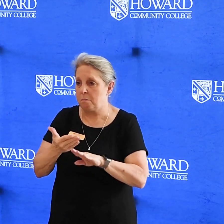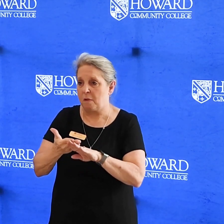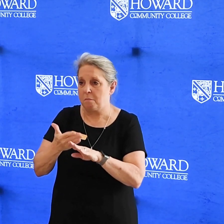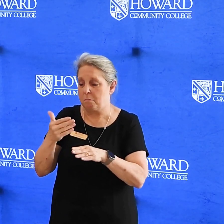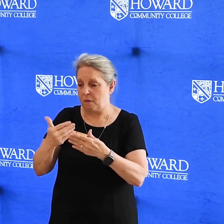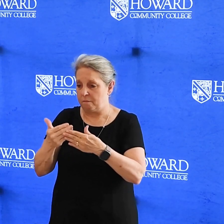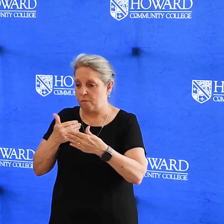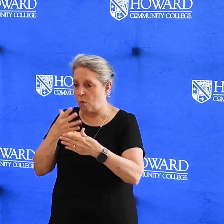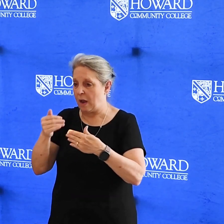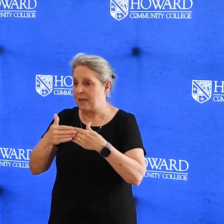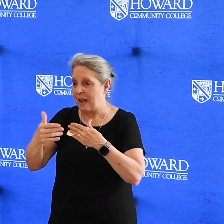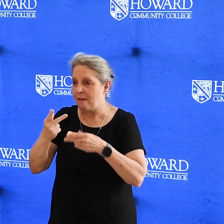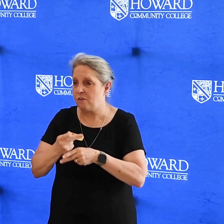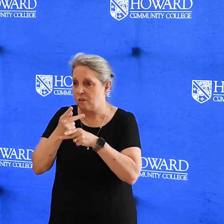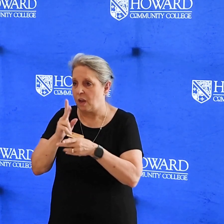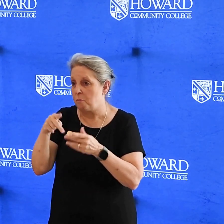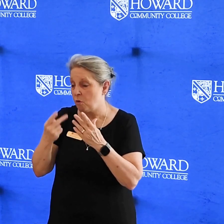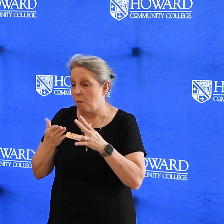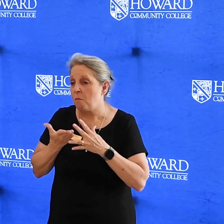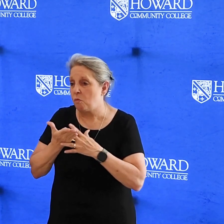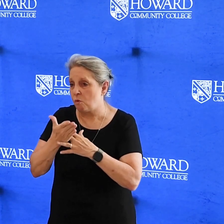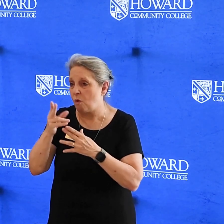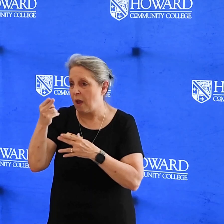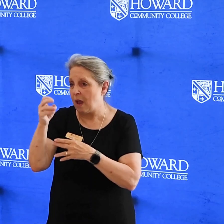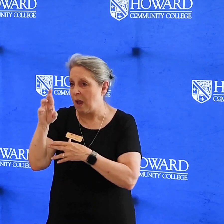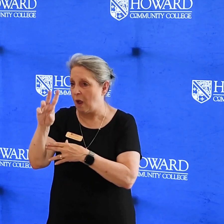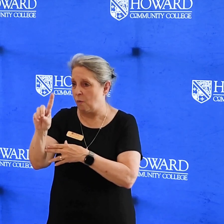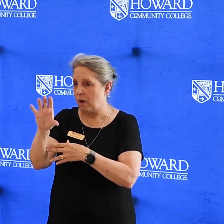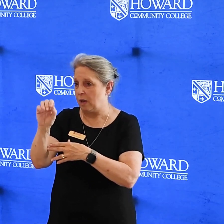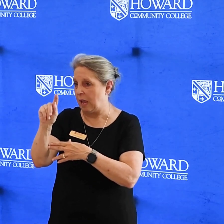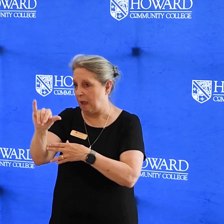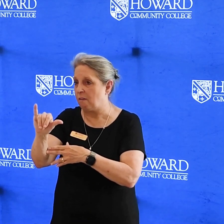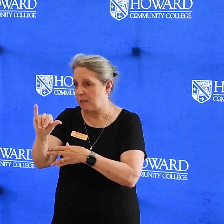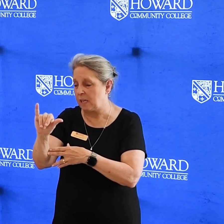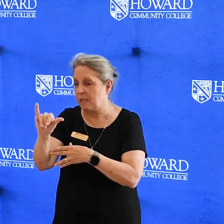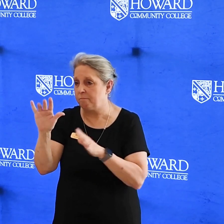care programs across Howard County.